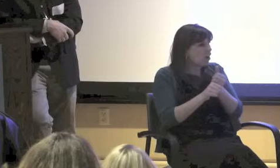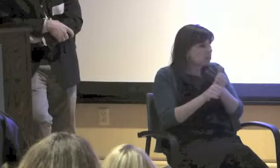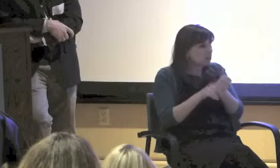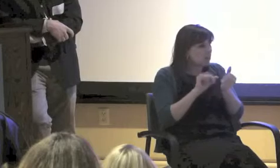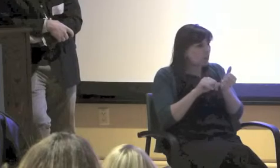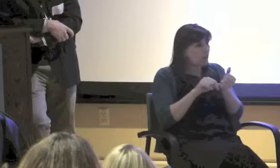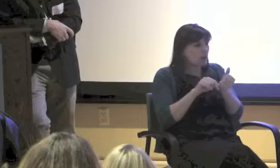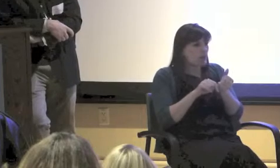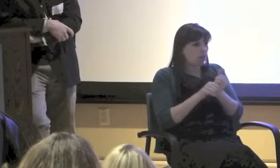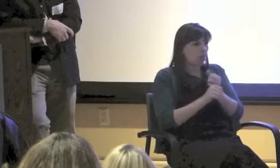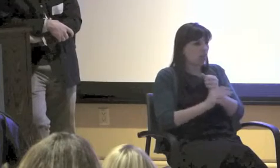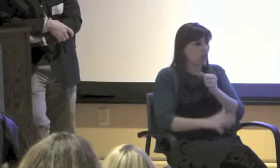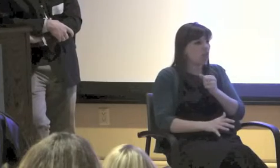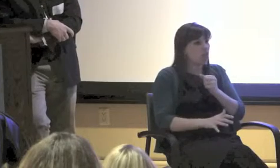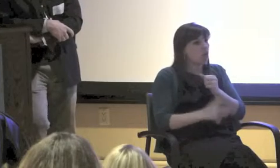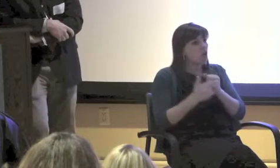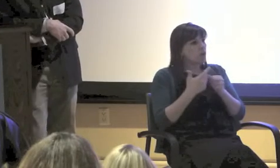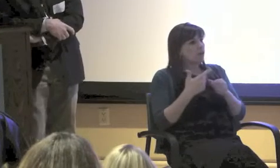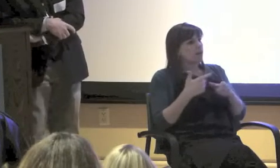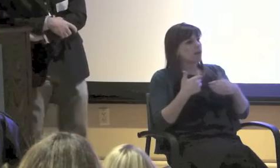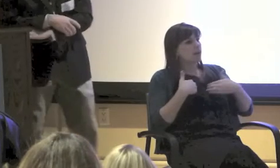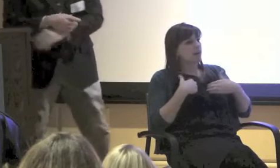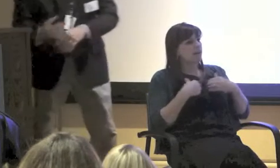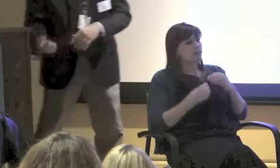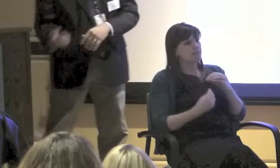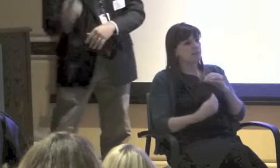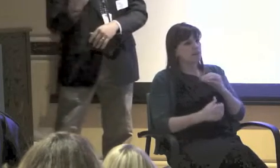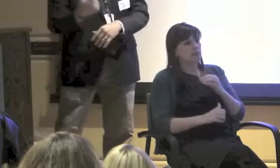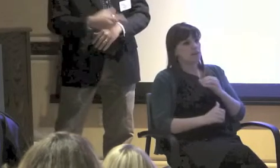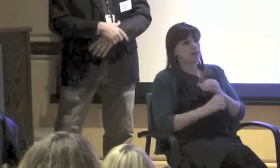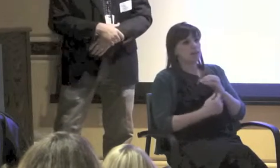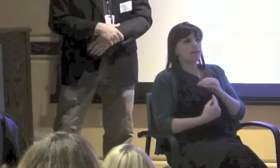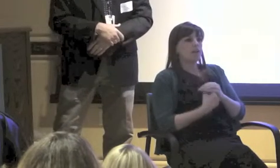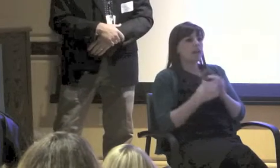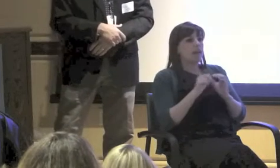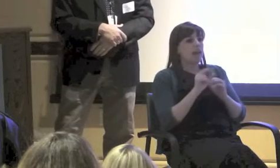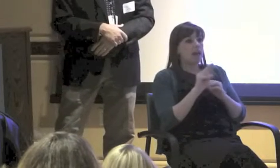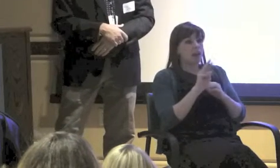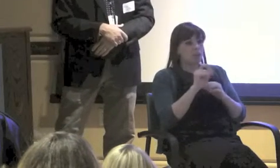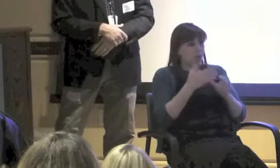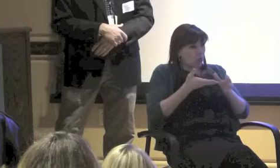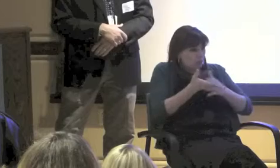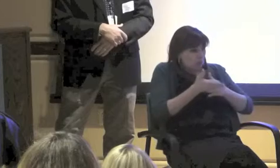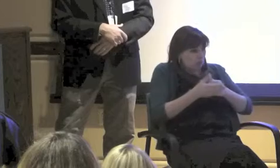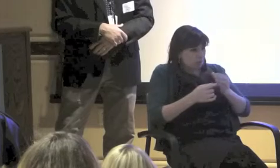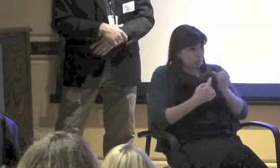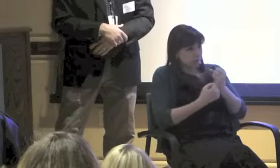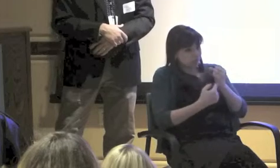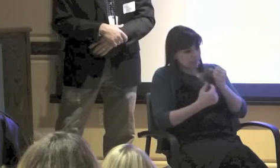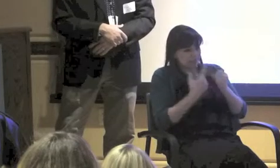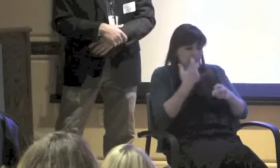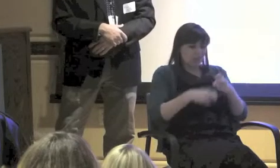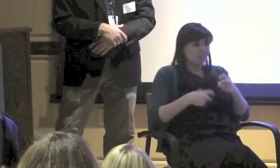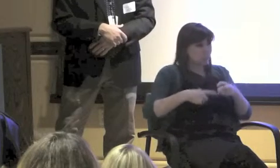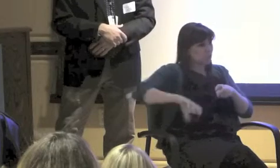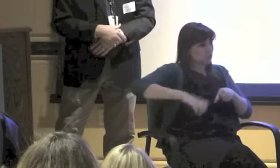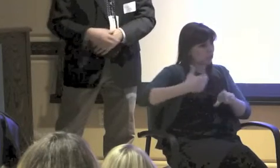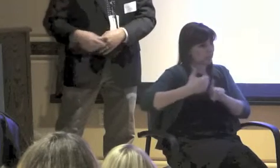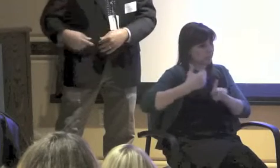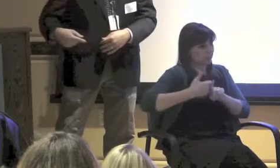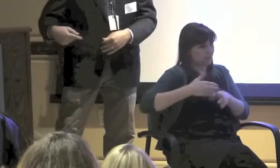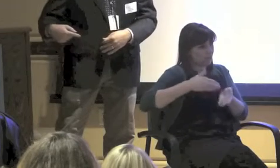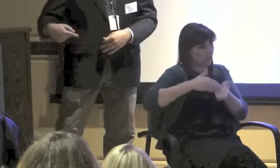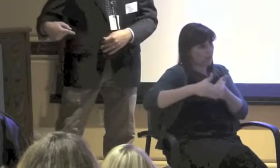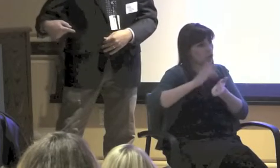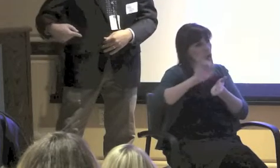soiling, we can administer an enema instead of through the bottom, which is difficult for most people to do to themselves on a regular